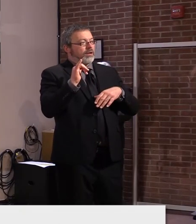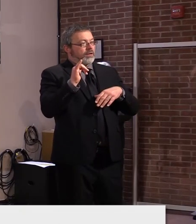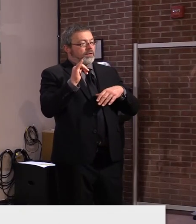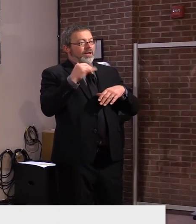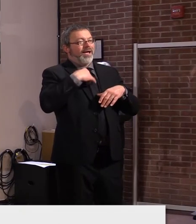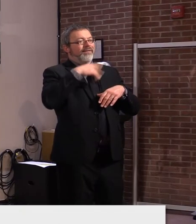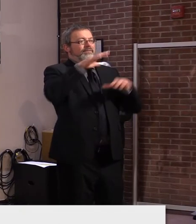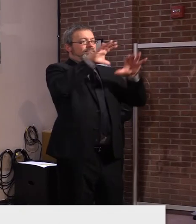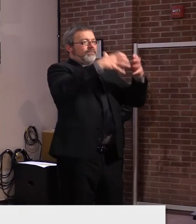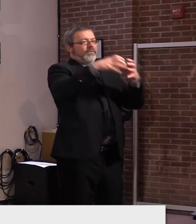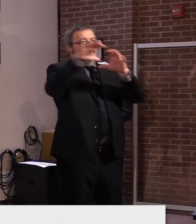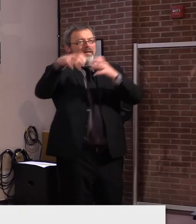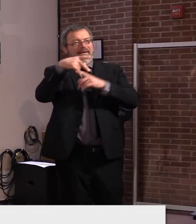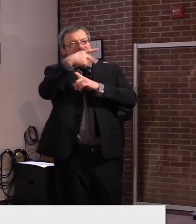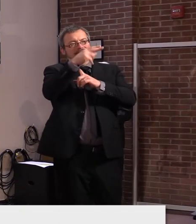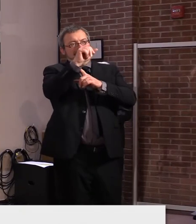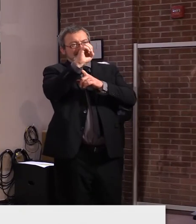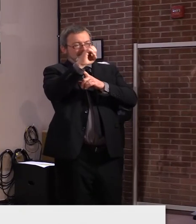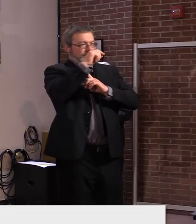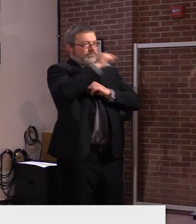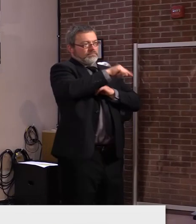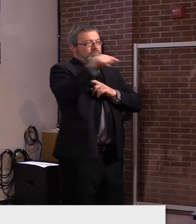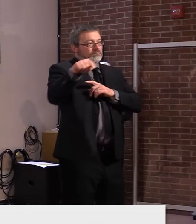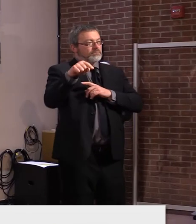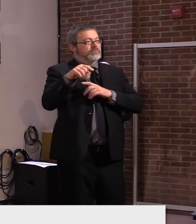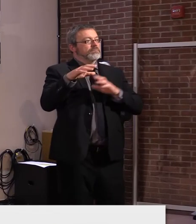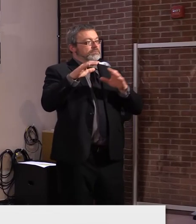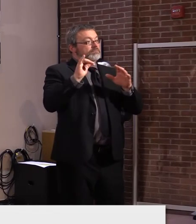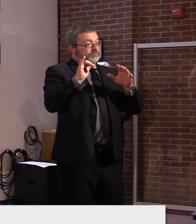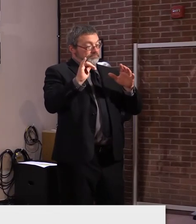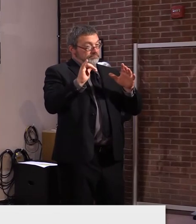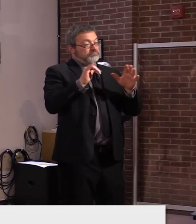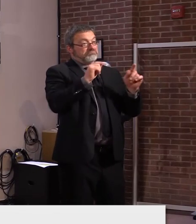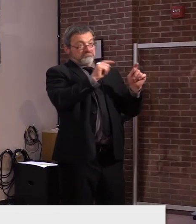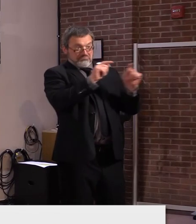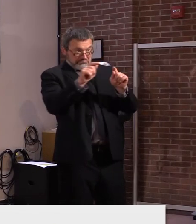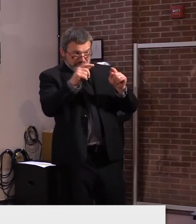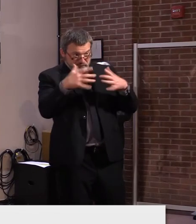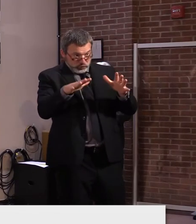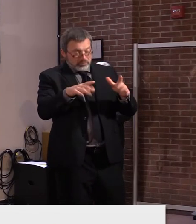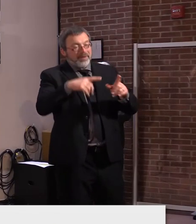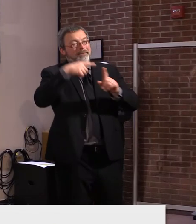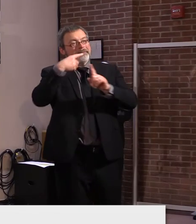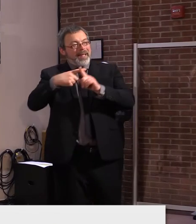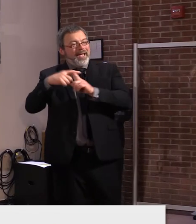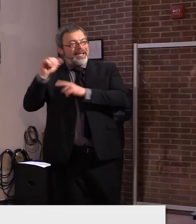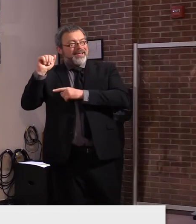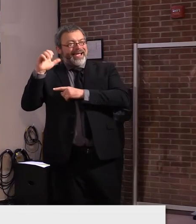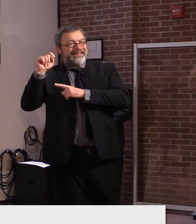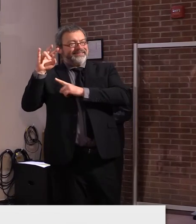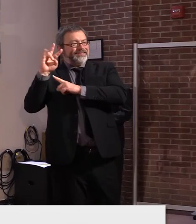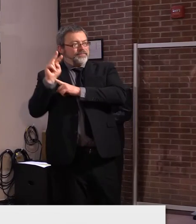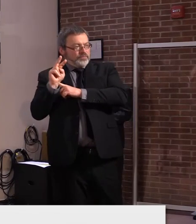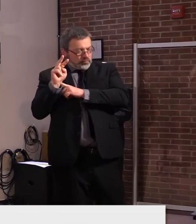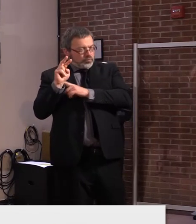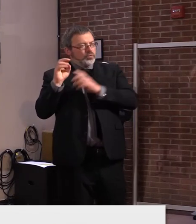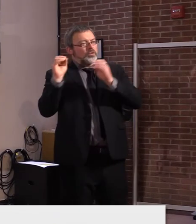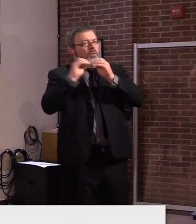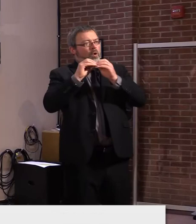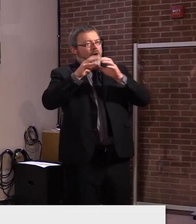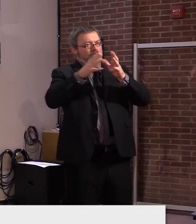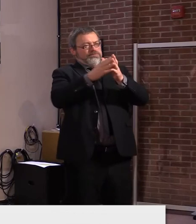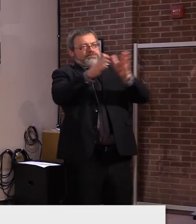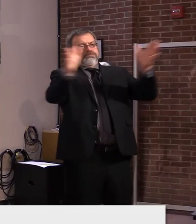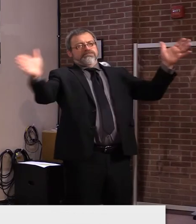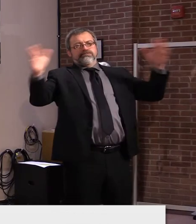deliberations. And the second part of Act 72 includes a broader needs assessment, which includes not only the